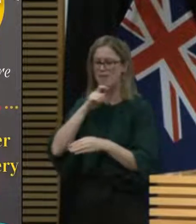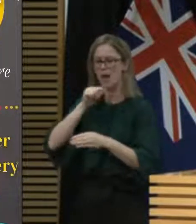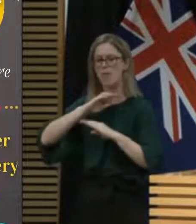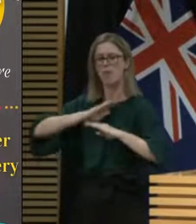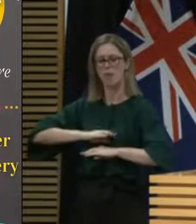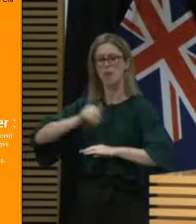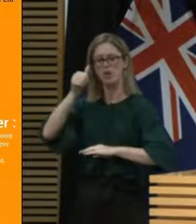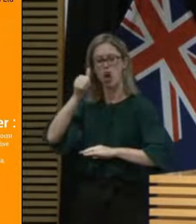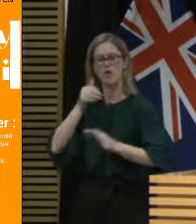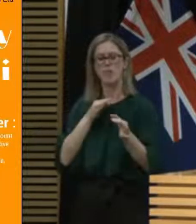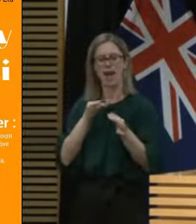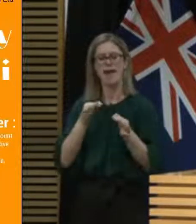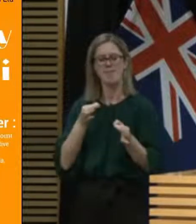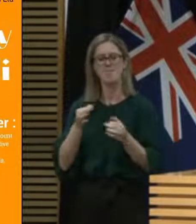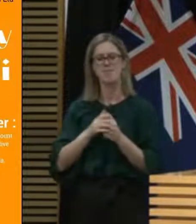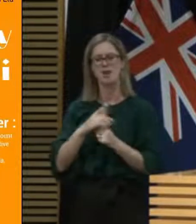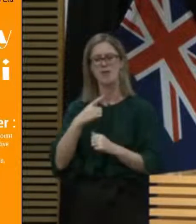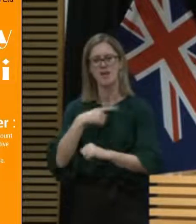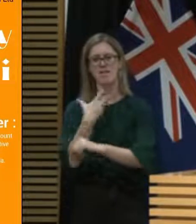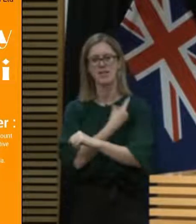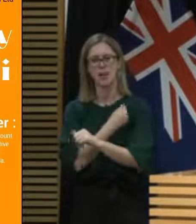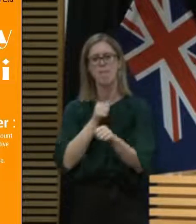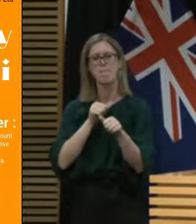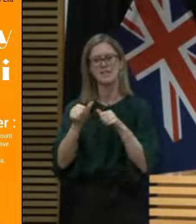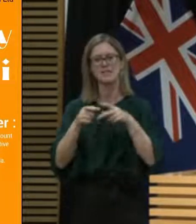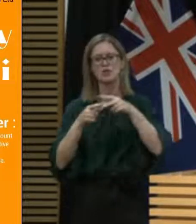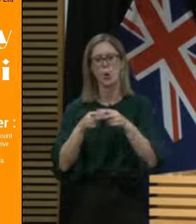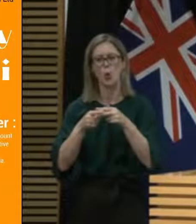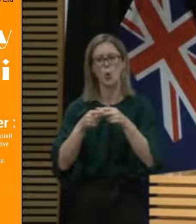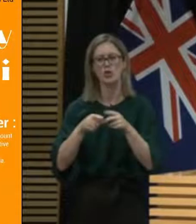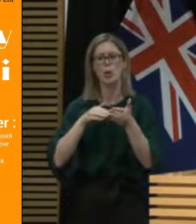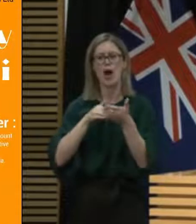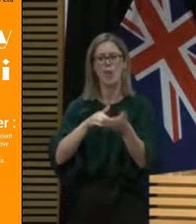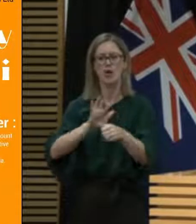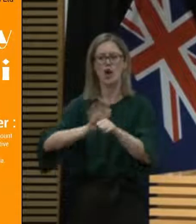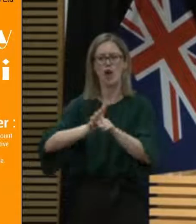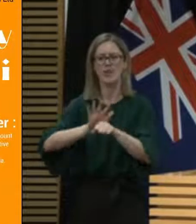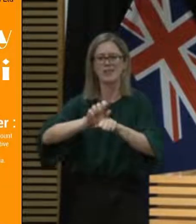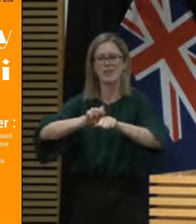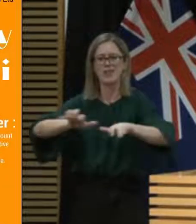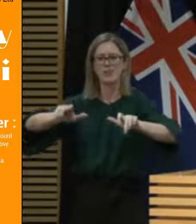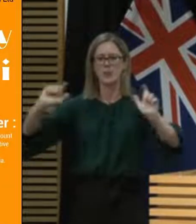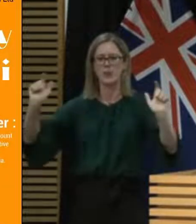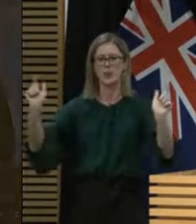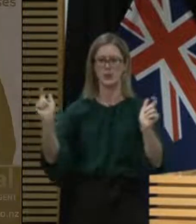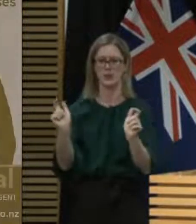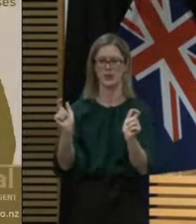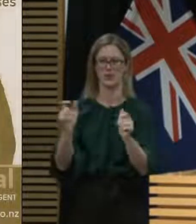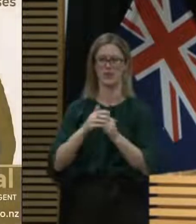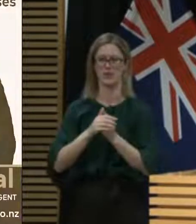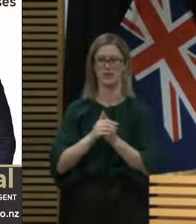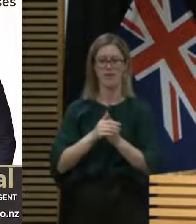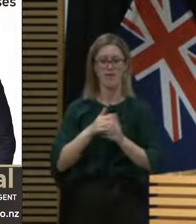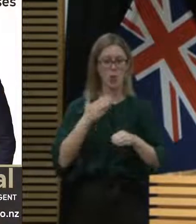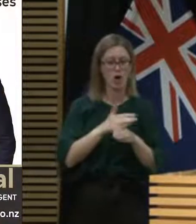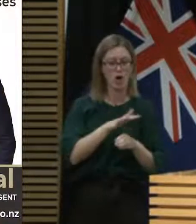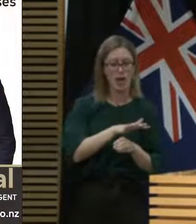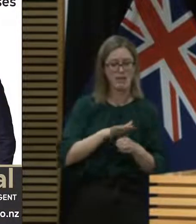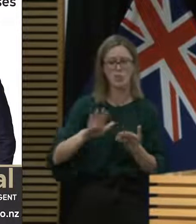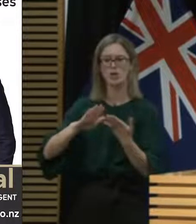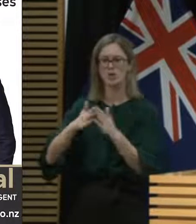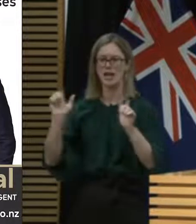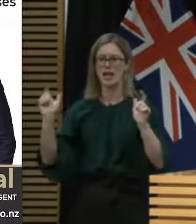need, because vaccination is one of the best tools to reduce the risk of COVID-19 transmission in workplaces and in our